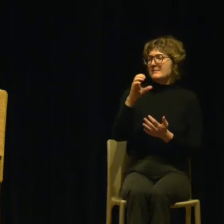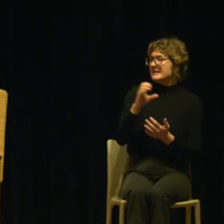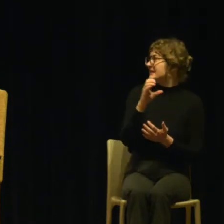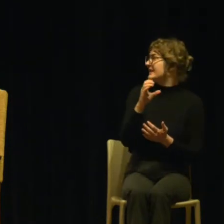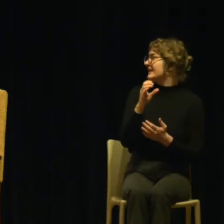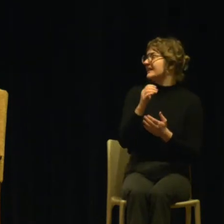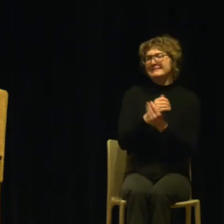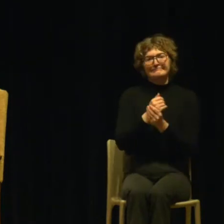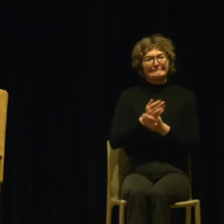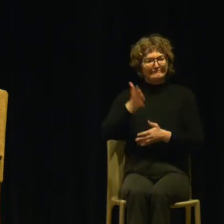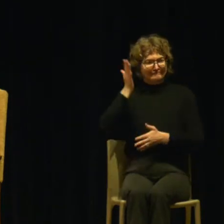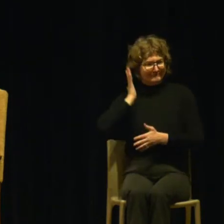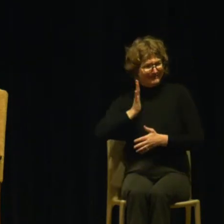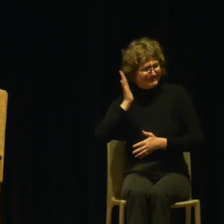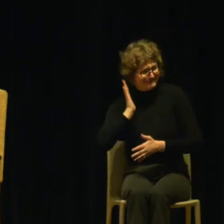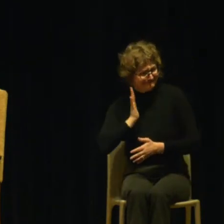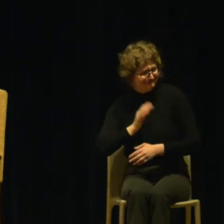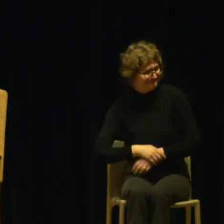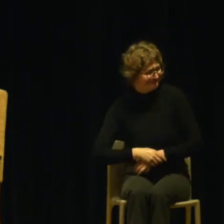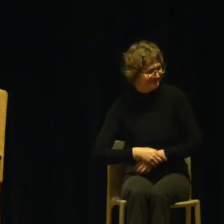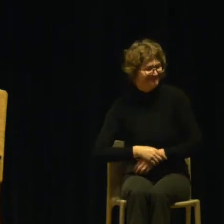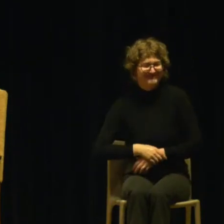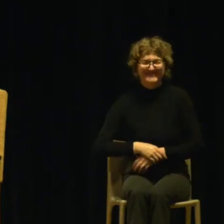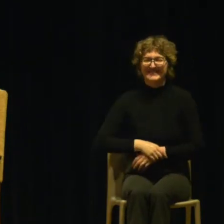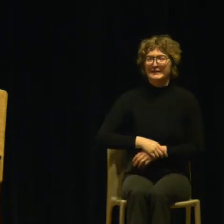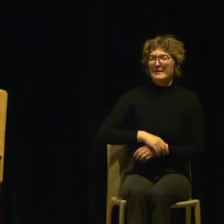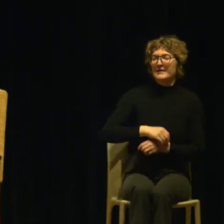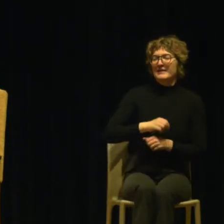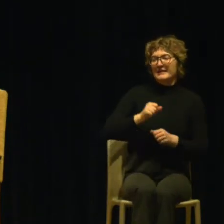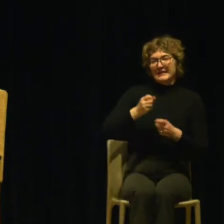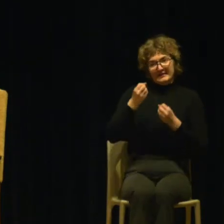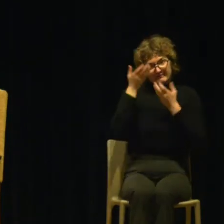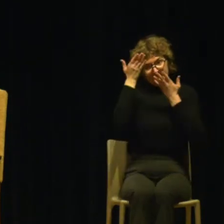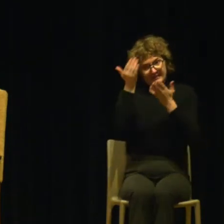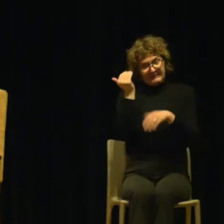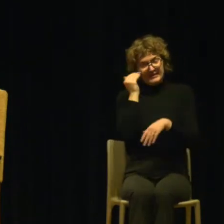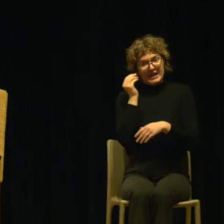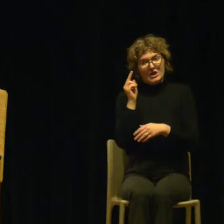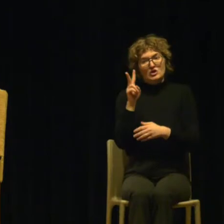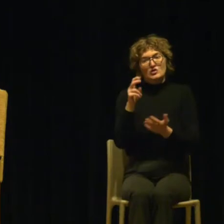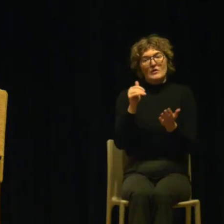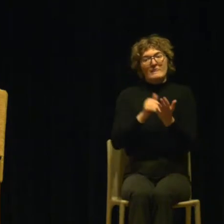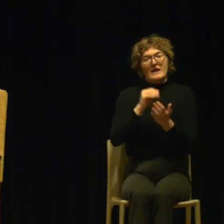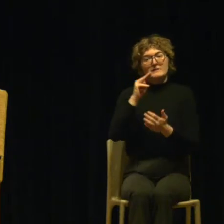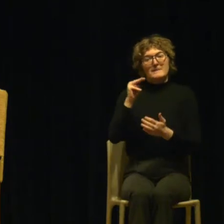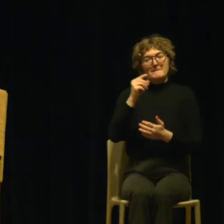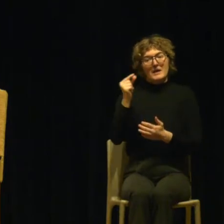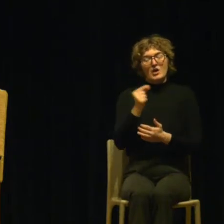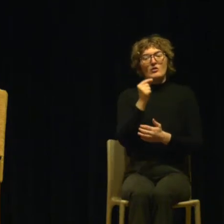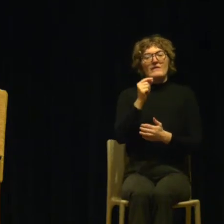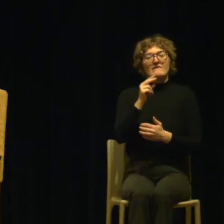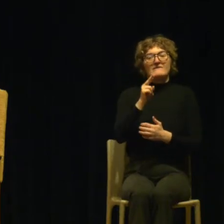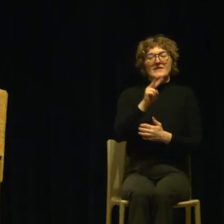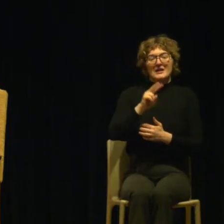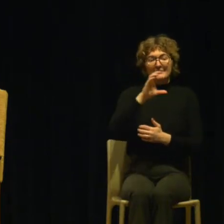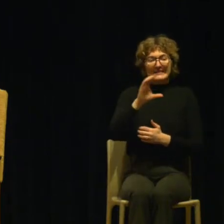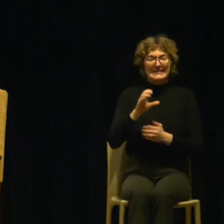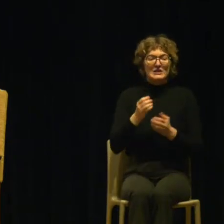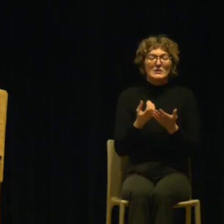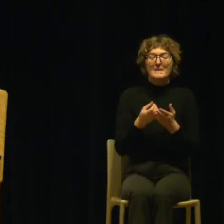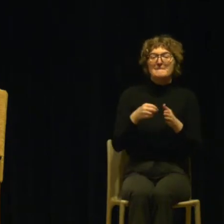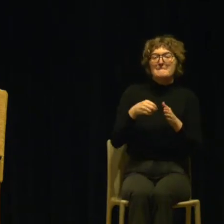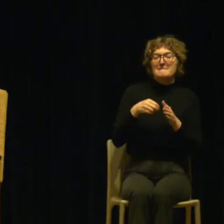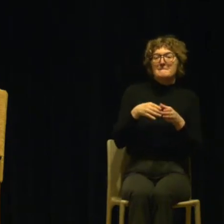Used to. Let me tell you what happens if you take 2000 milligrams of vitamin C. What? You pee it out in the toilet is